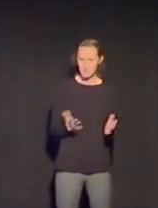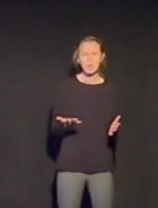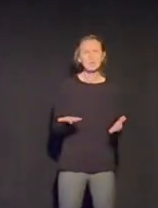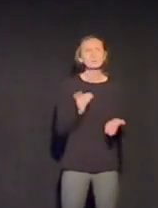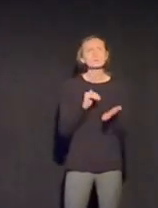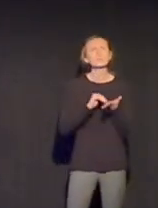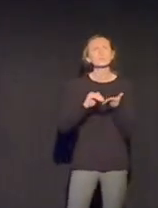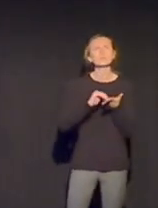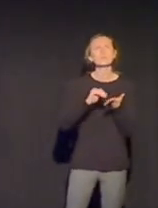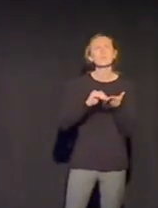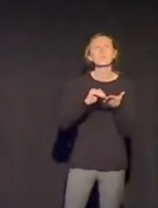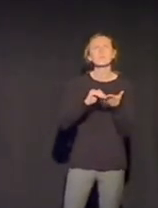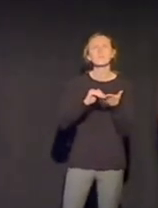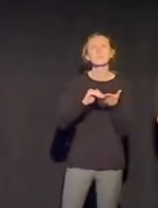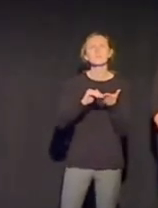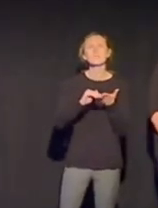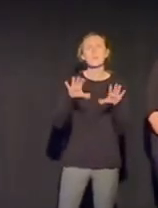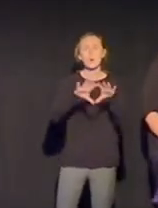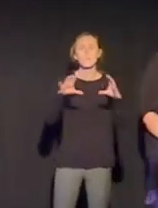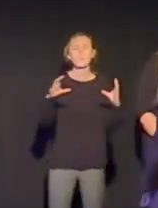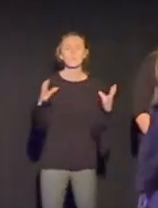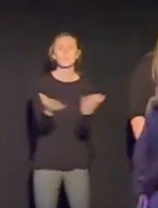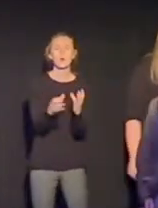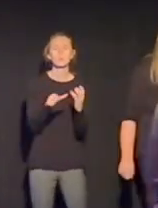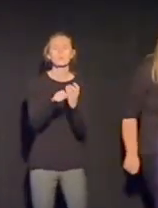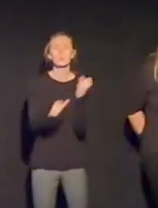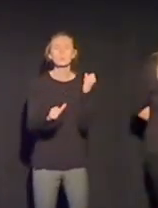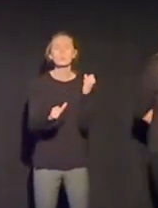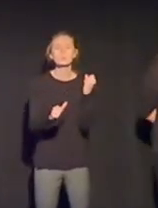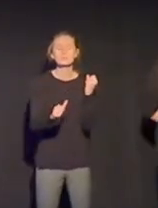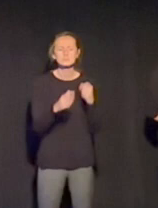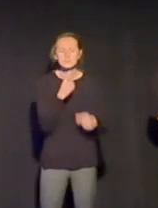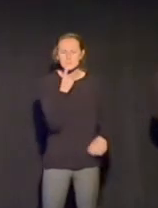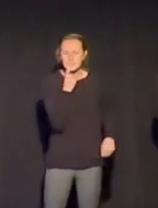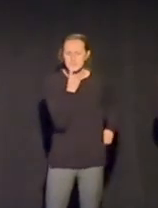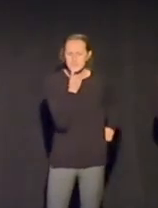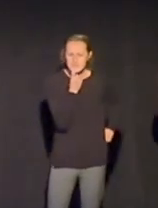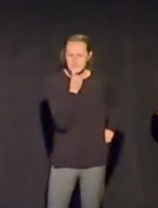Excuse me, I was supposed to have a ball of what's it?